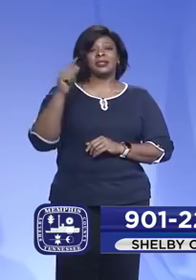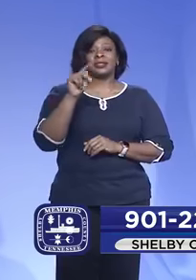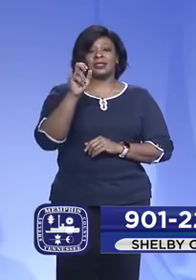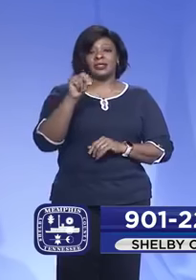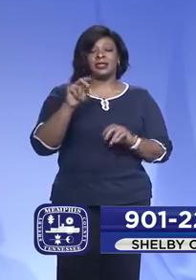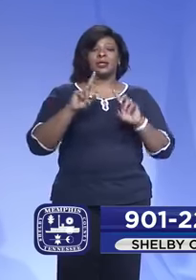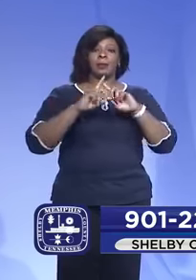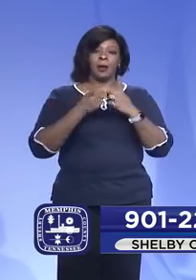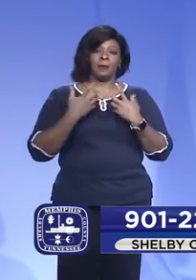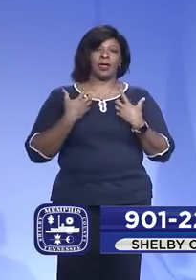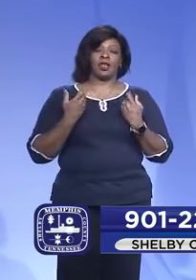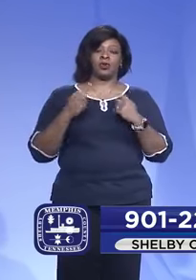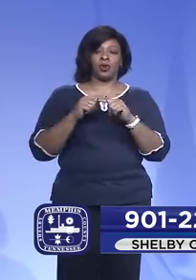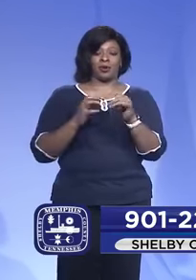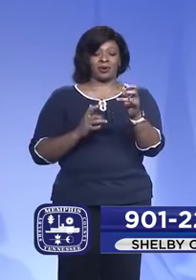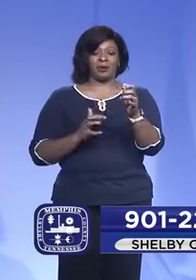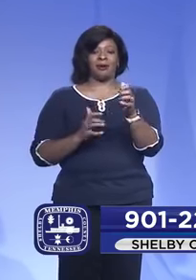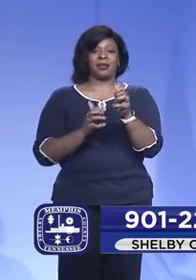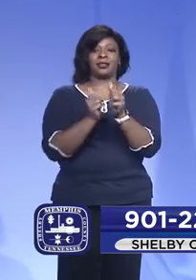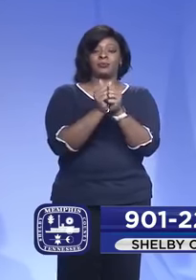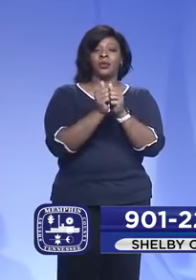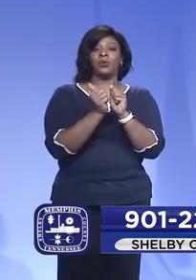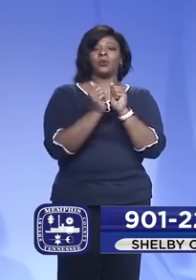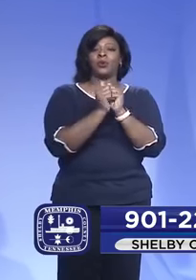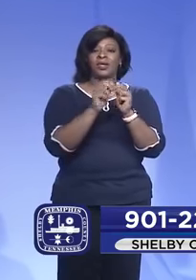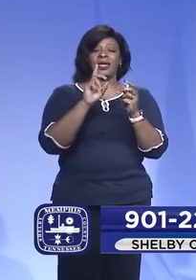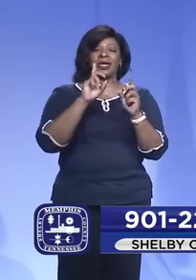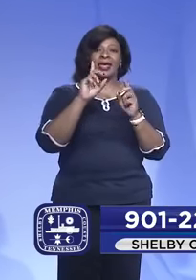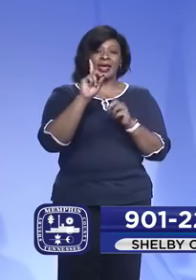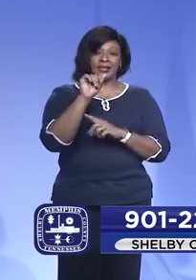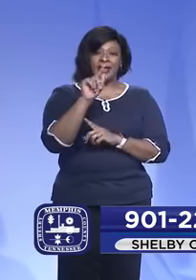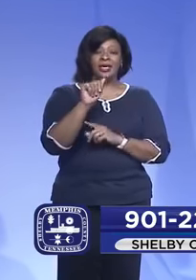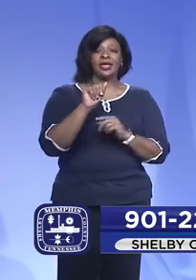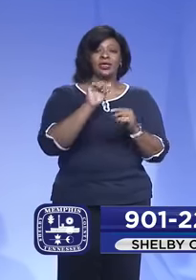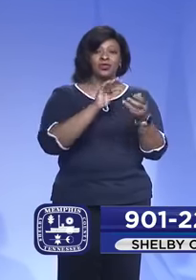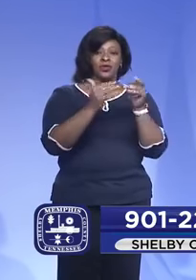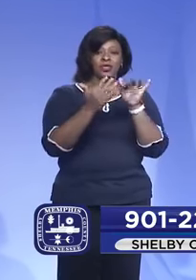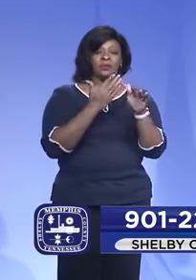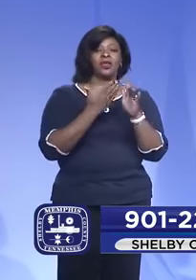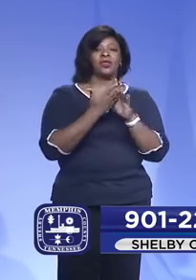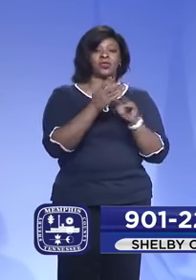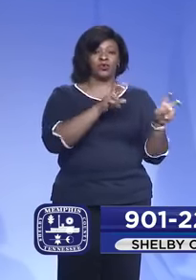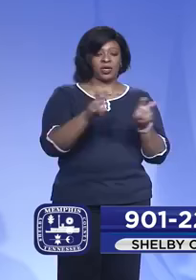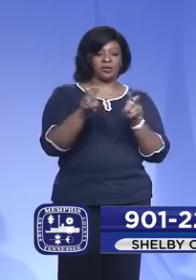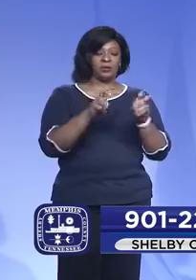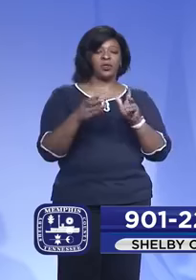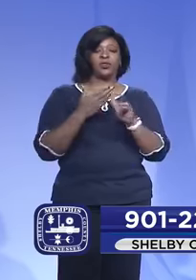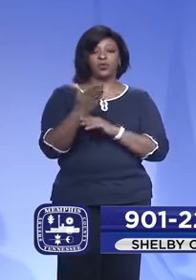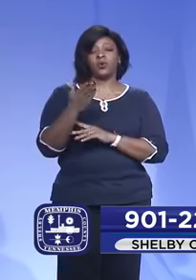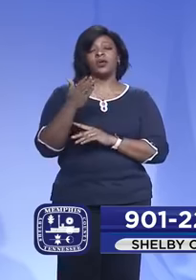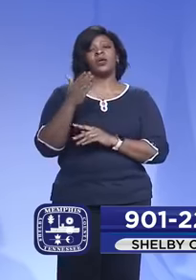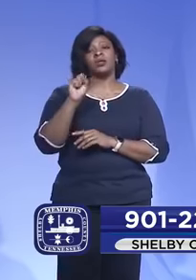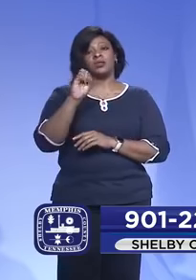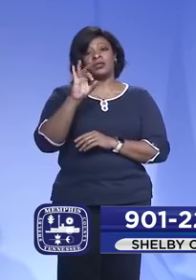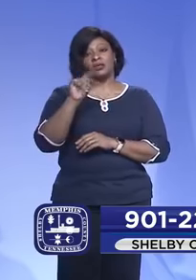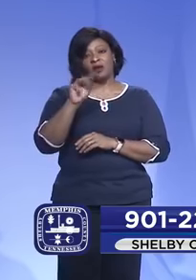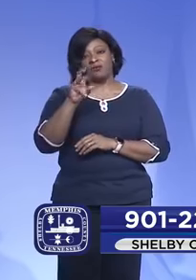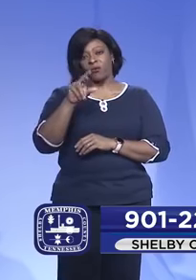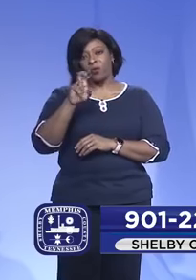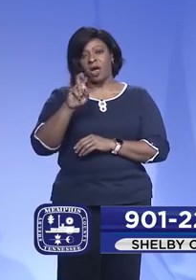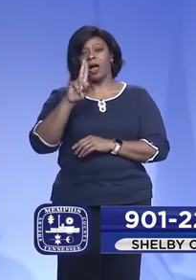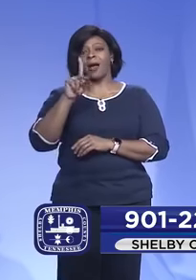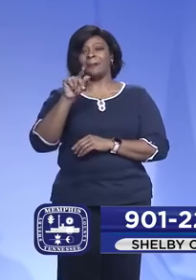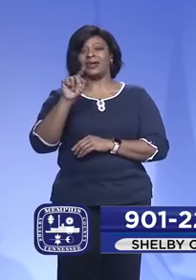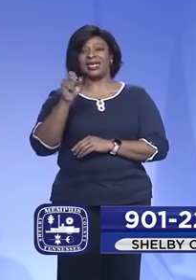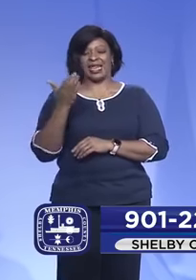Department of Health has been trying to catch up with some data transmission following some software upgrades to the surveillance system a couple of weekends